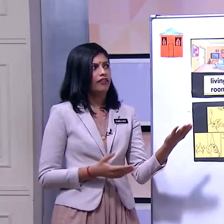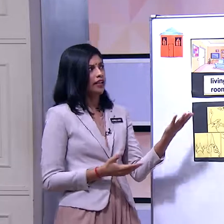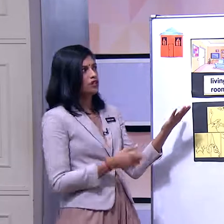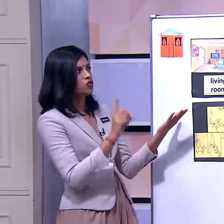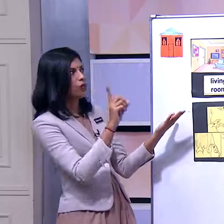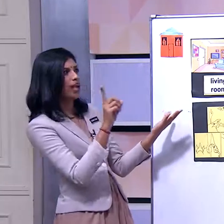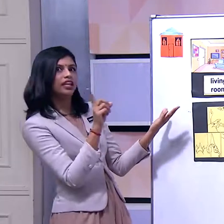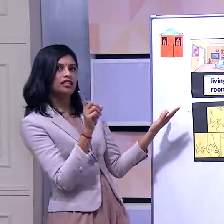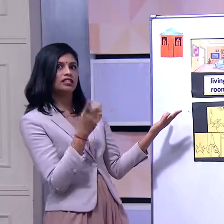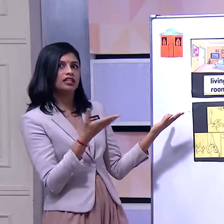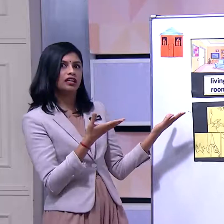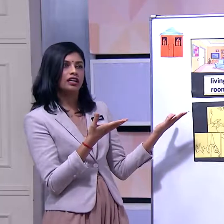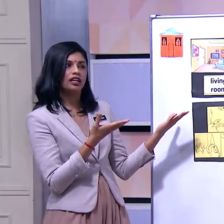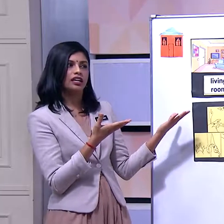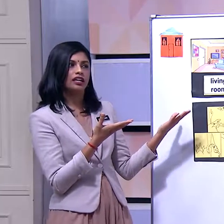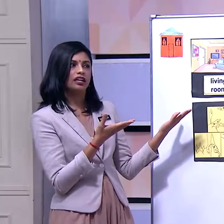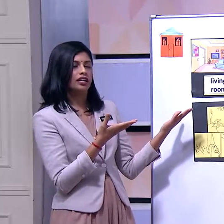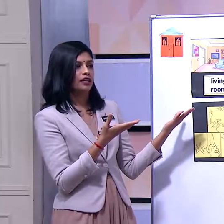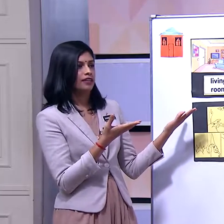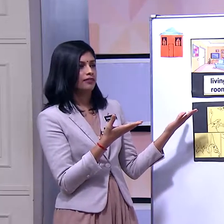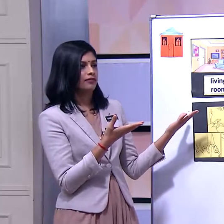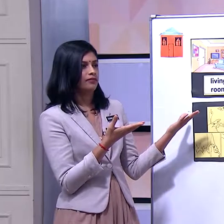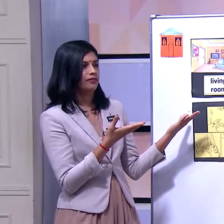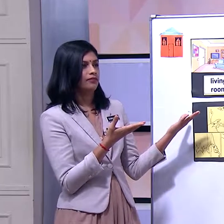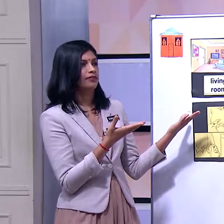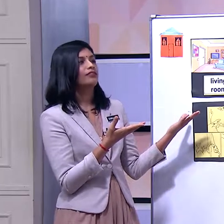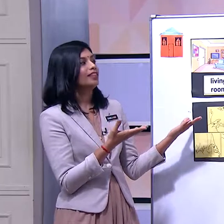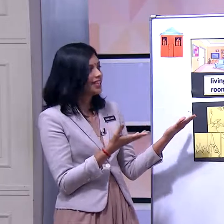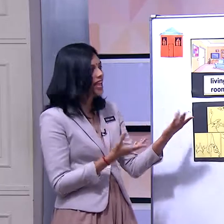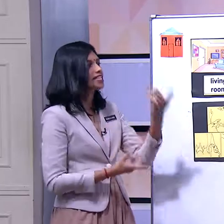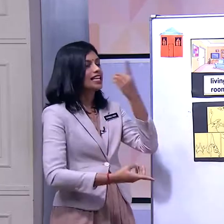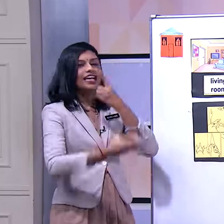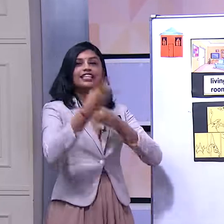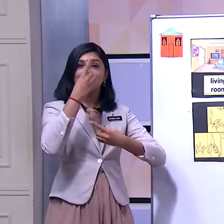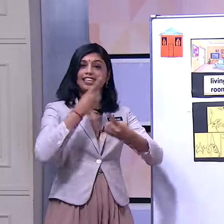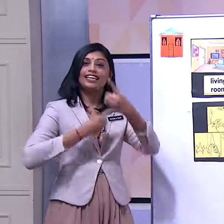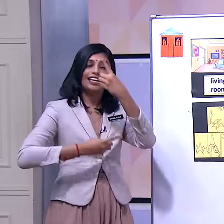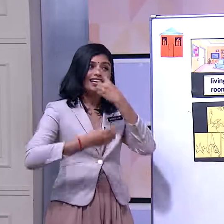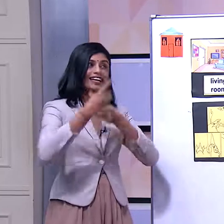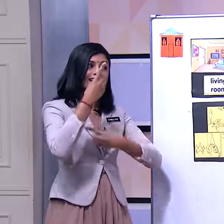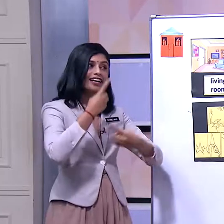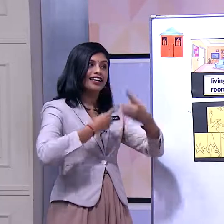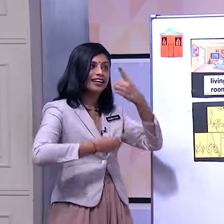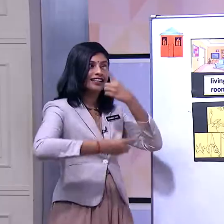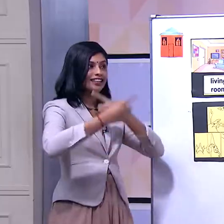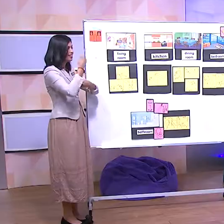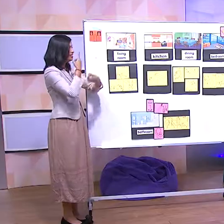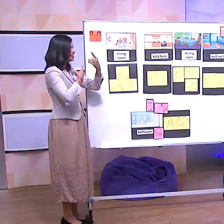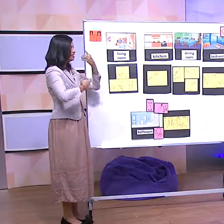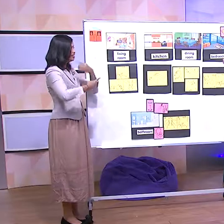right. So, where it is? The dining table, because this is the dining table. Yes. So, it will be in the